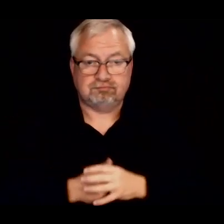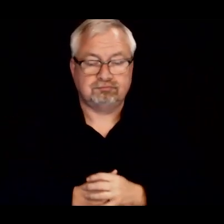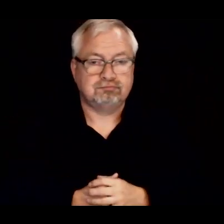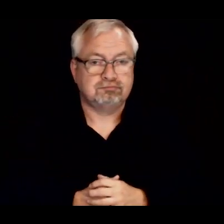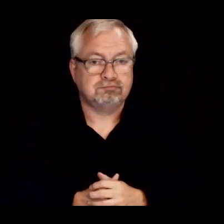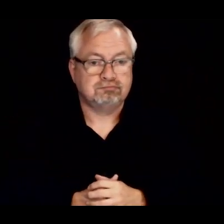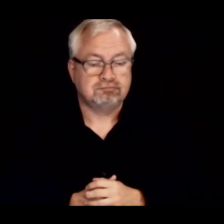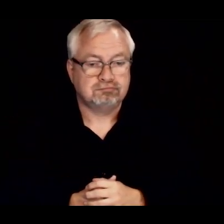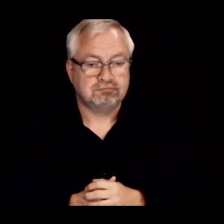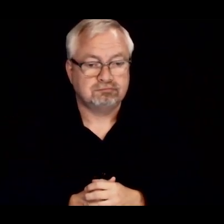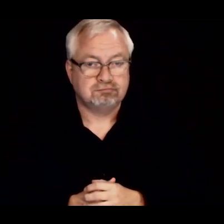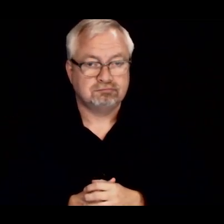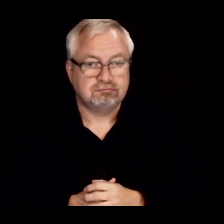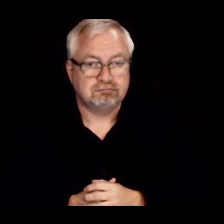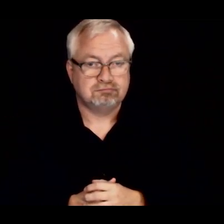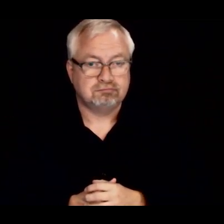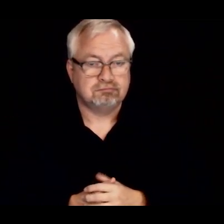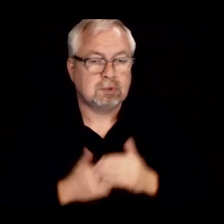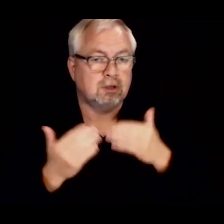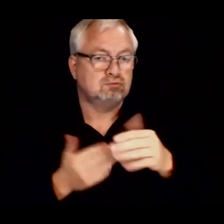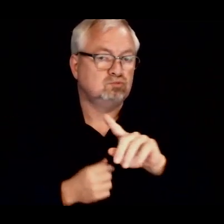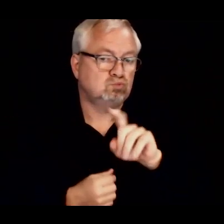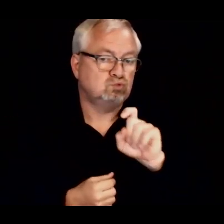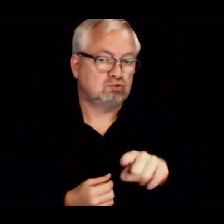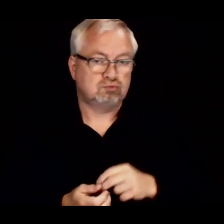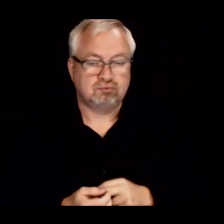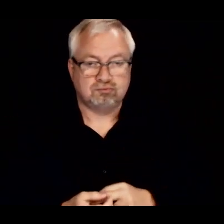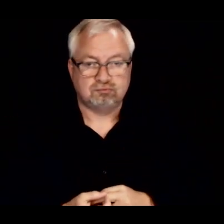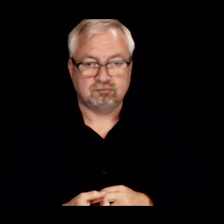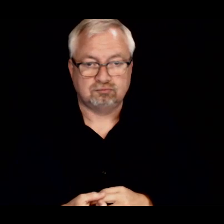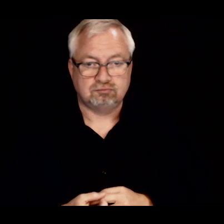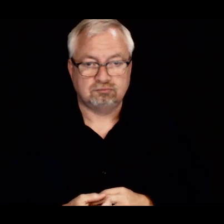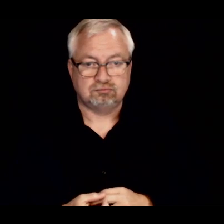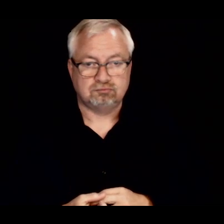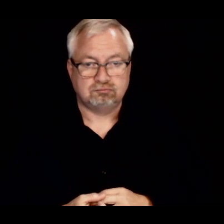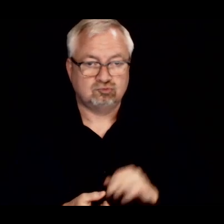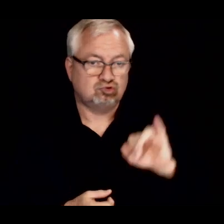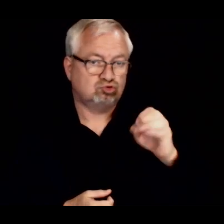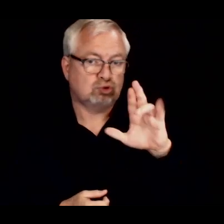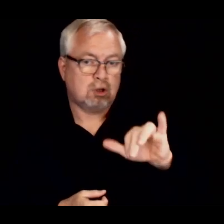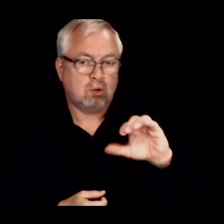Your next question comes from the line of Jeremy Olsen of Star Tribune. Your line is open.